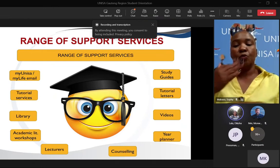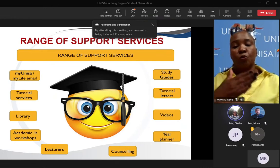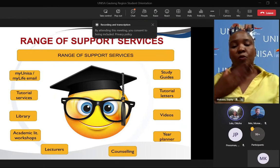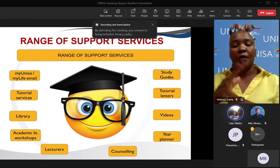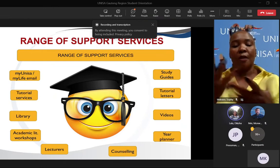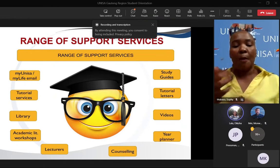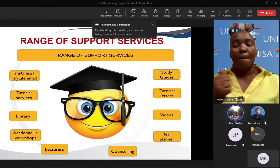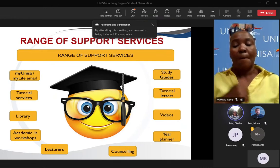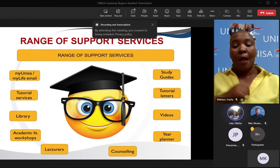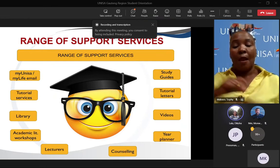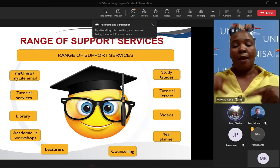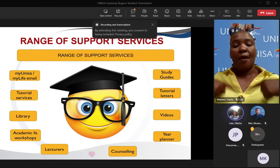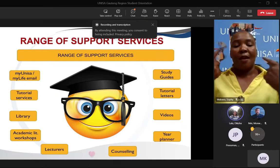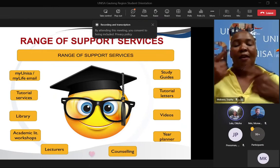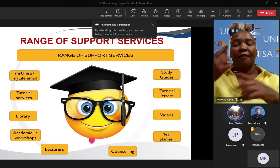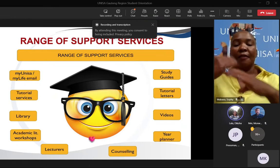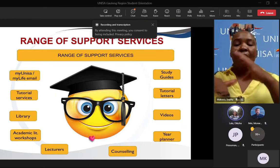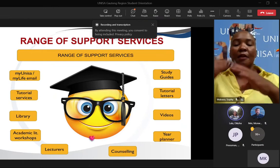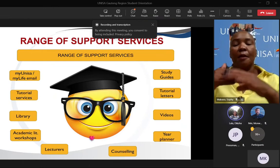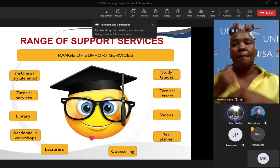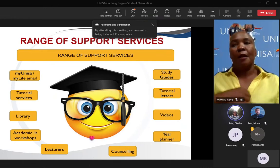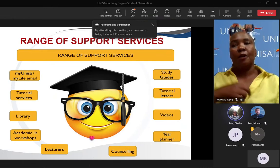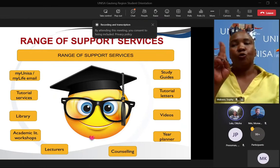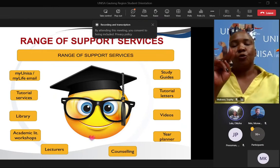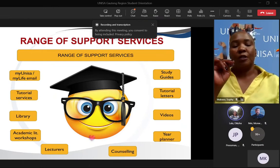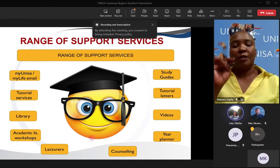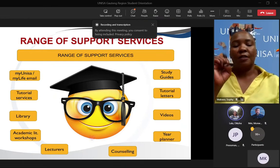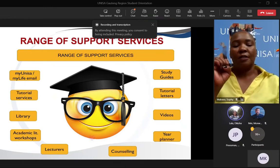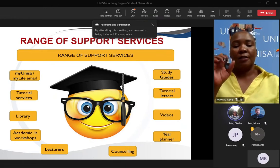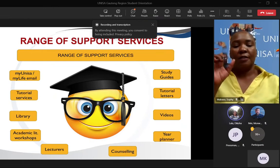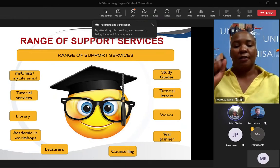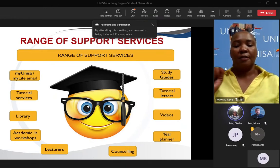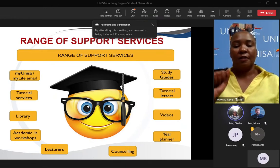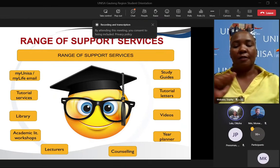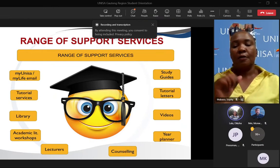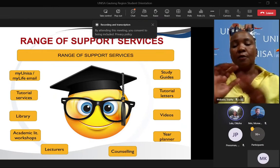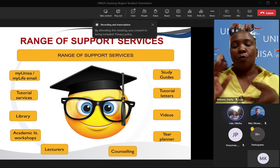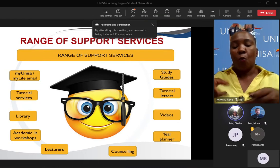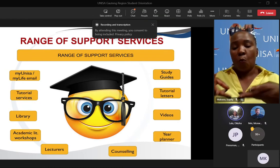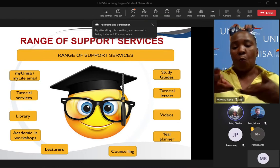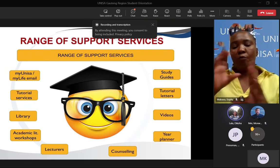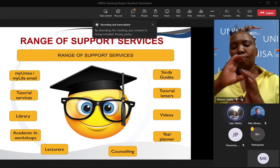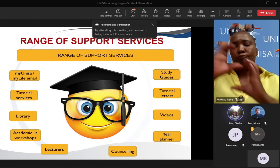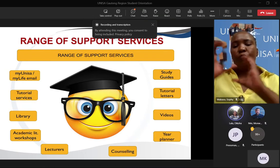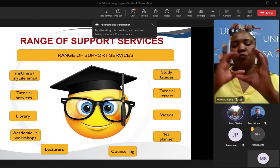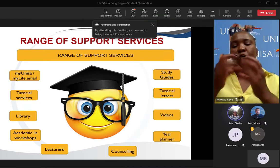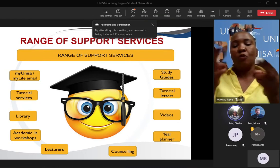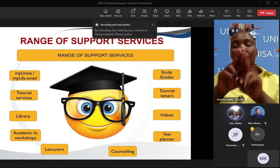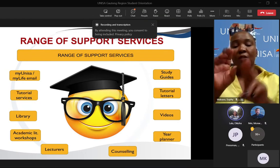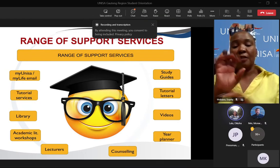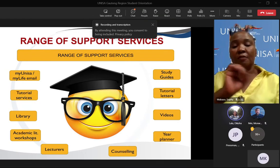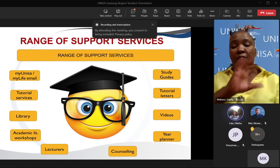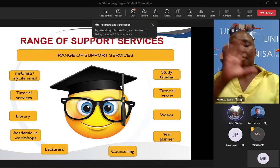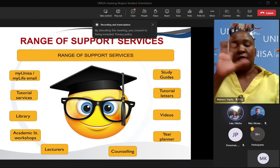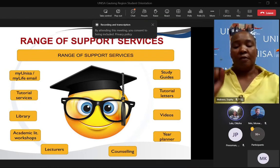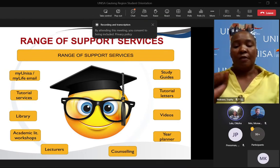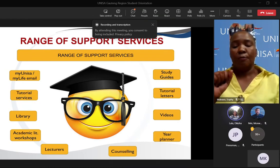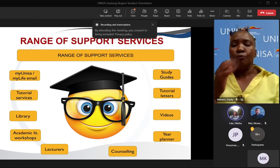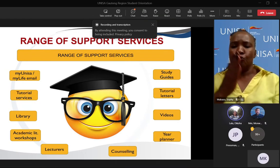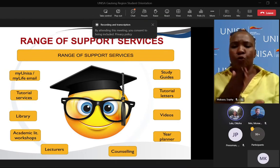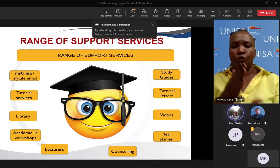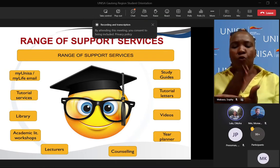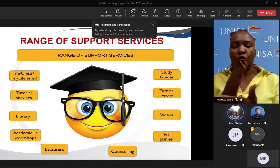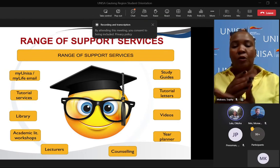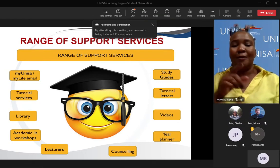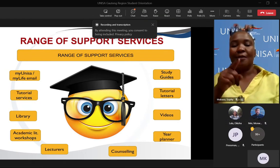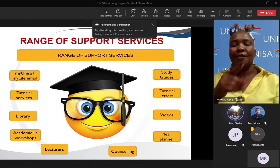my life email and myonisa are the ways that the university communicates with you so be certain that the essays